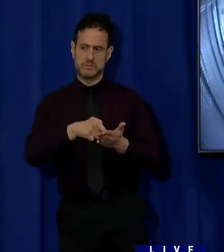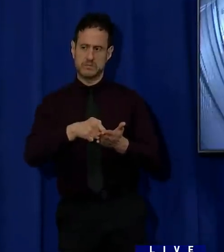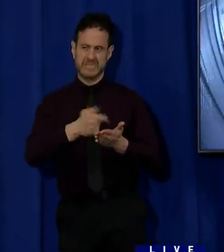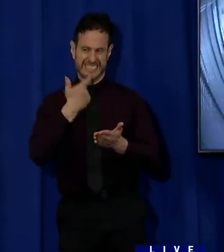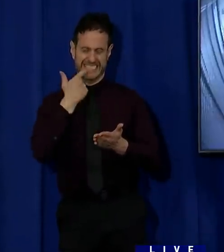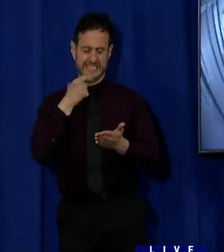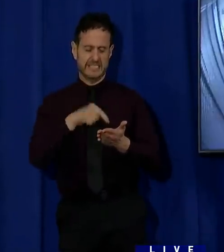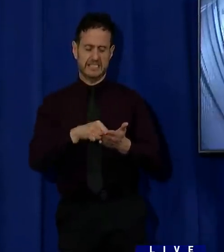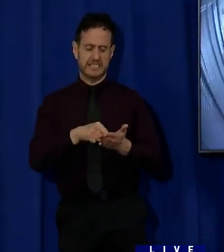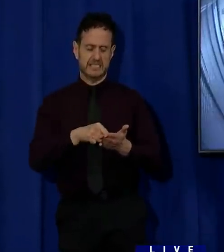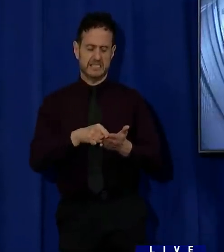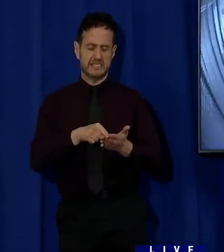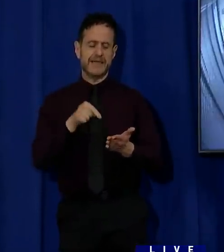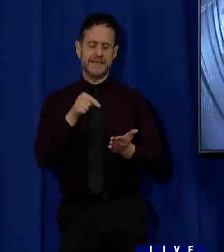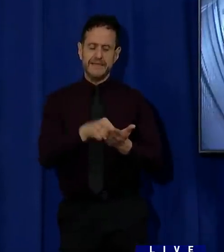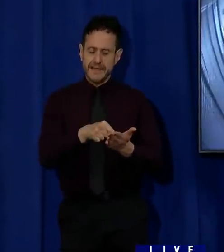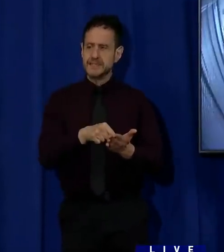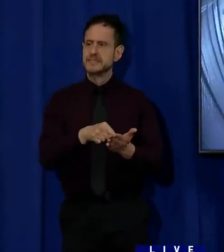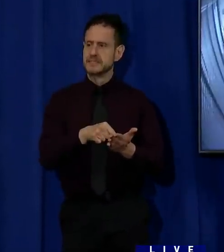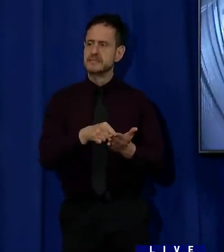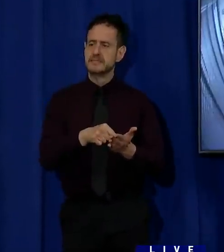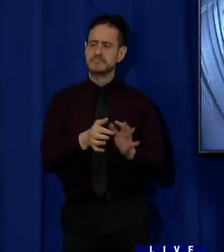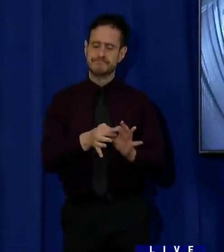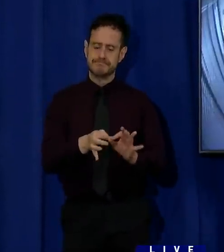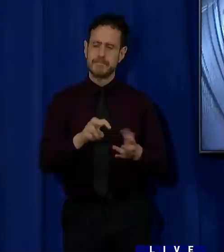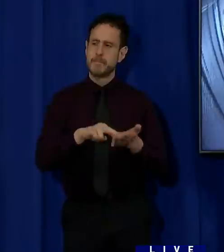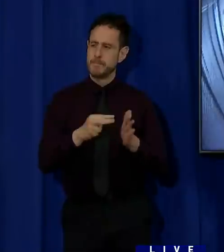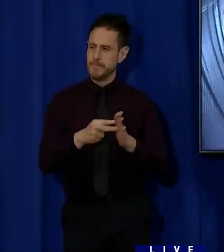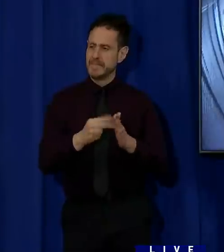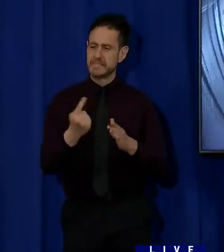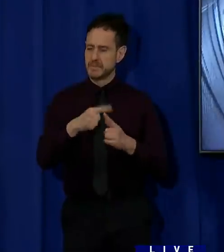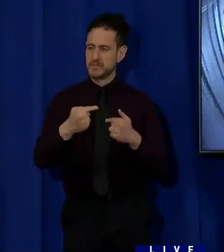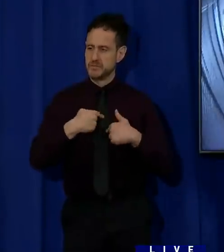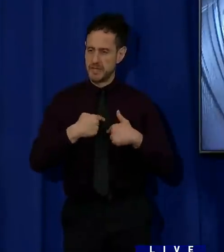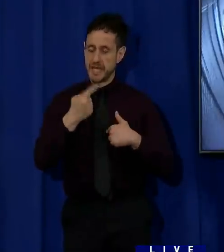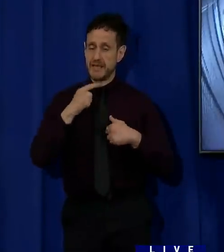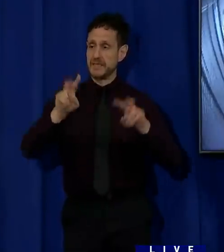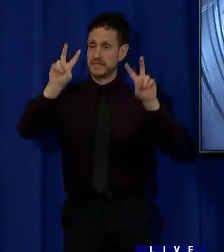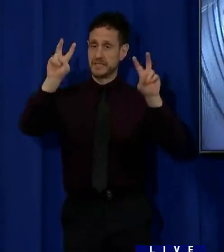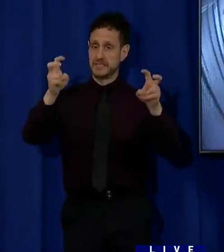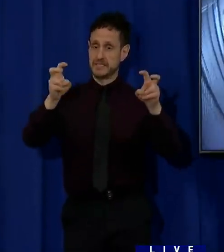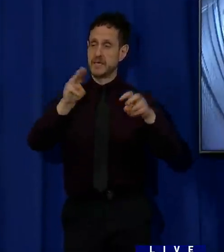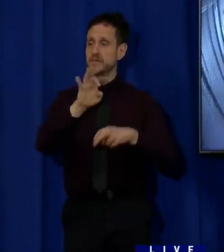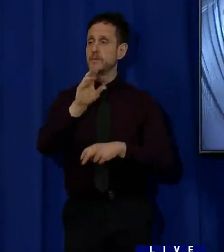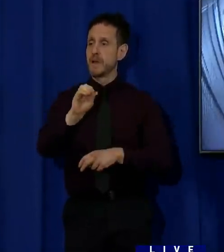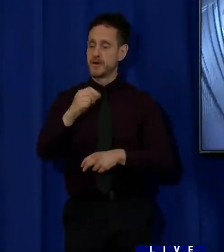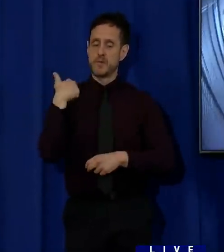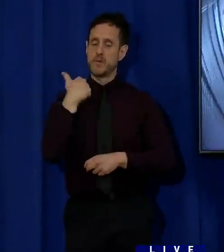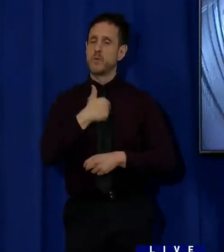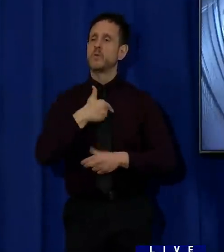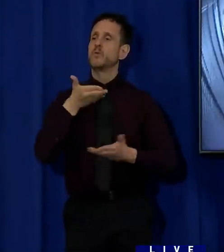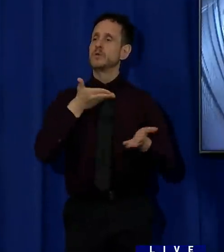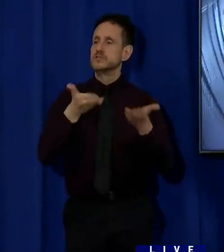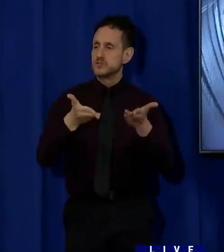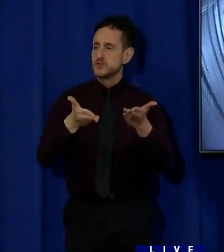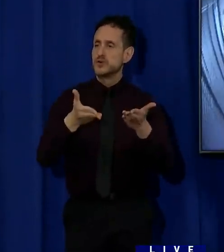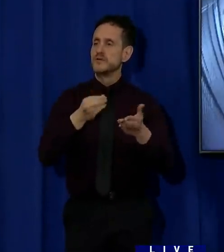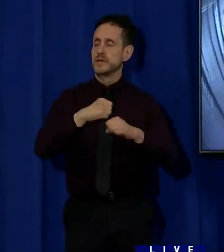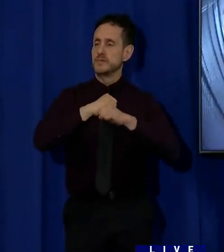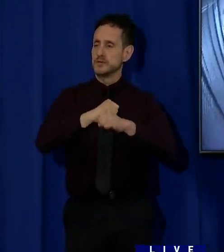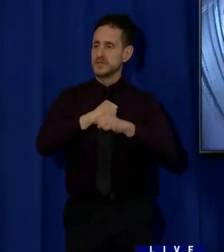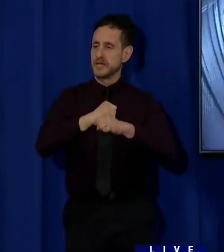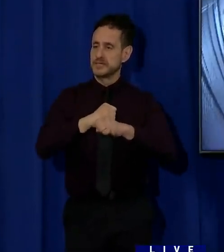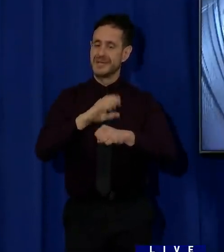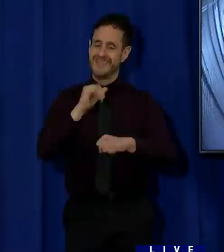because it's something that meant a lot to me. It says the motto, "We serve and protect," states the